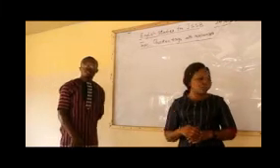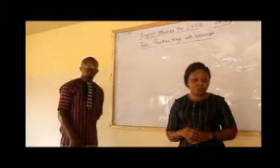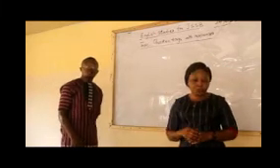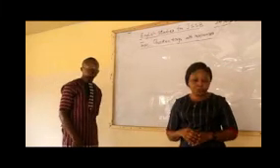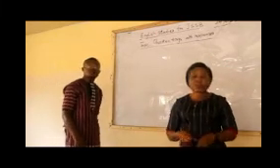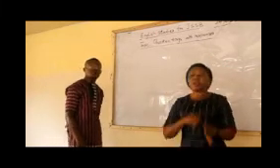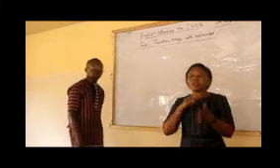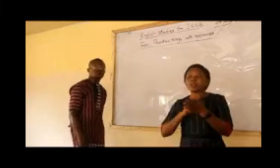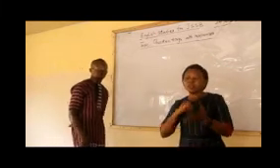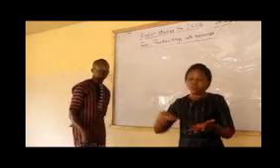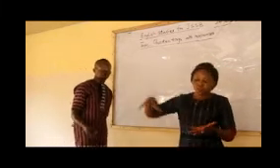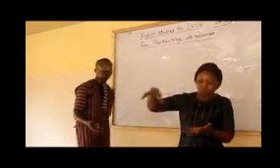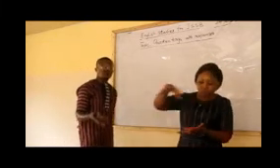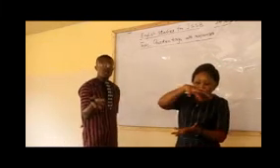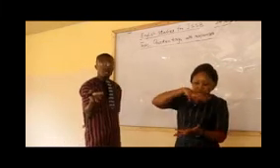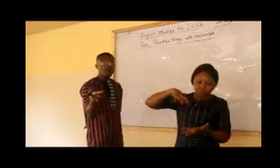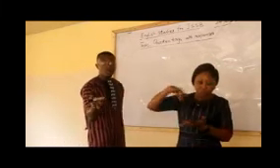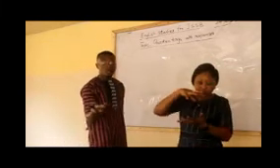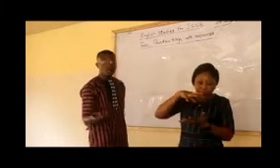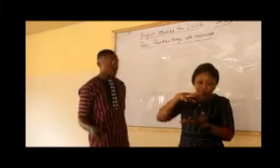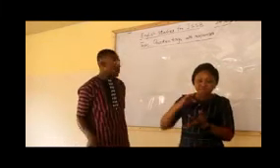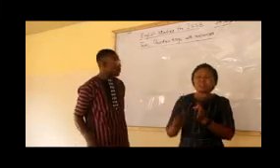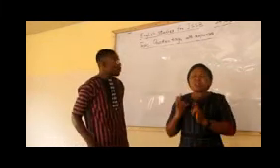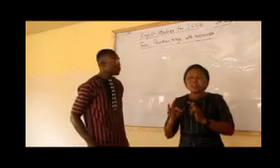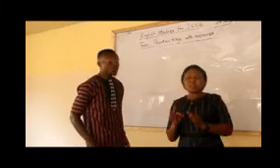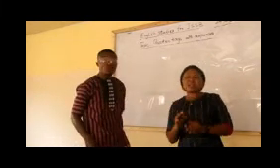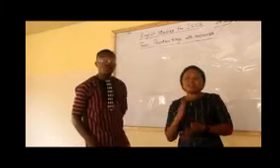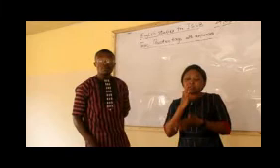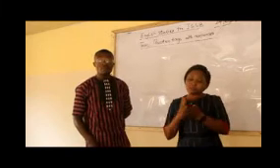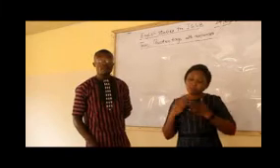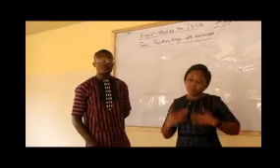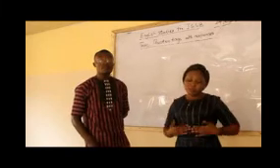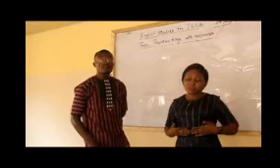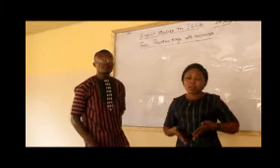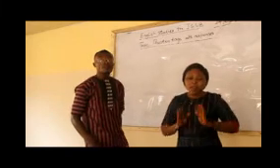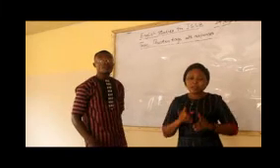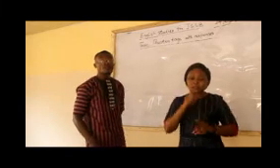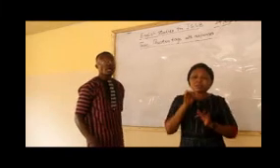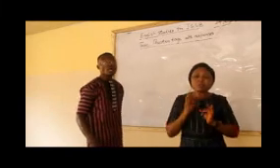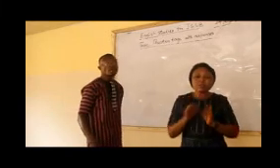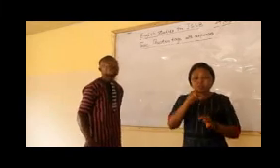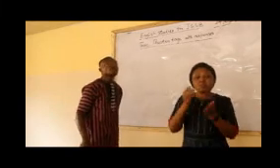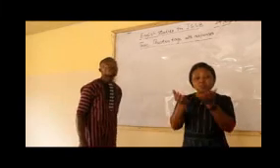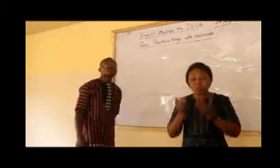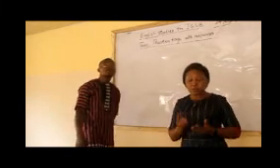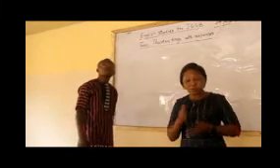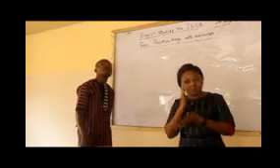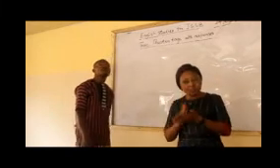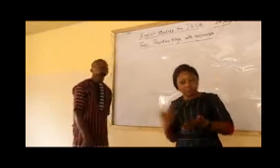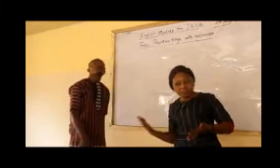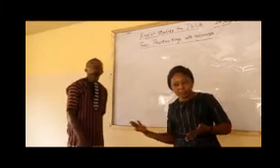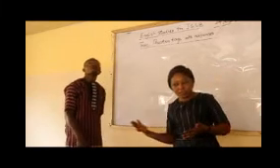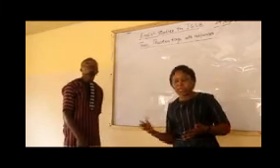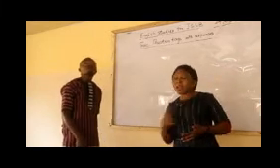Somebody asks you, do you care for this? Maybe he wants to give you something. And as you are